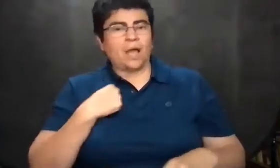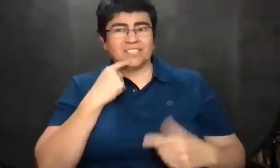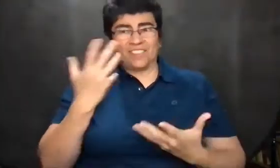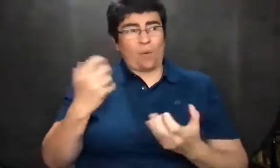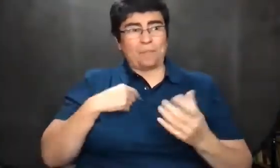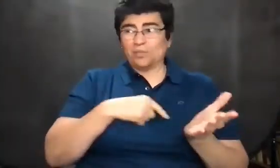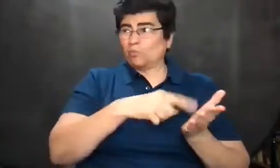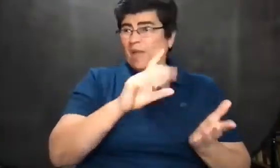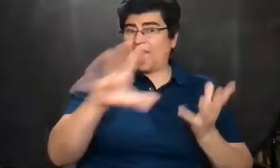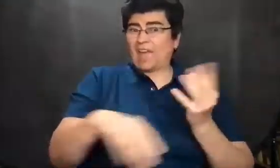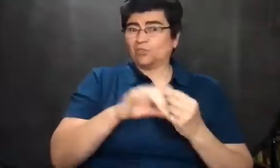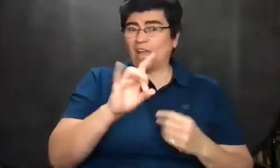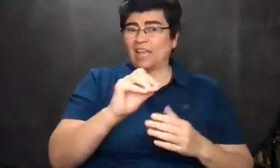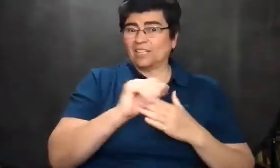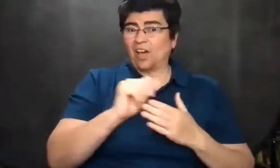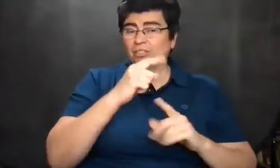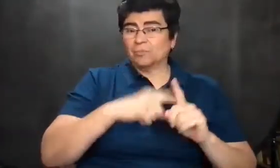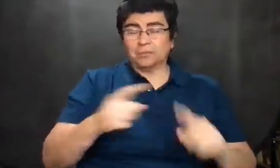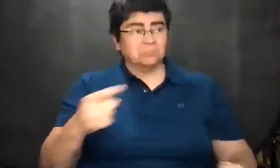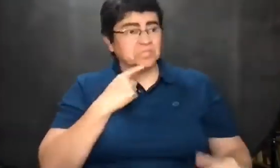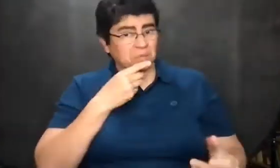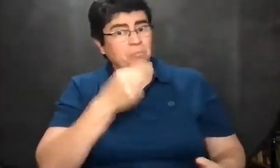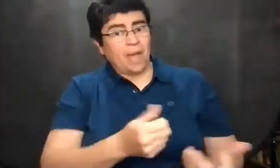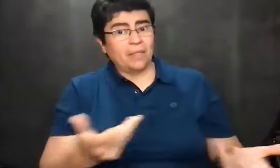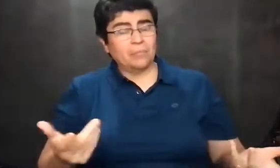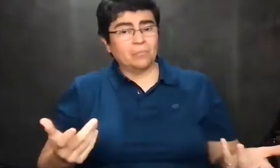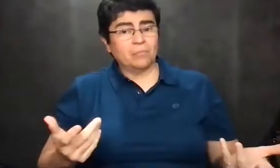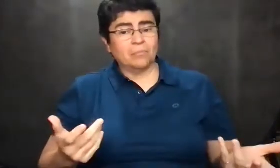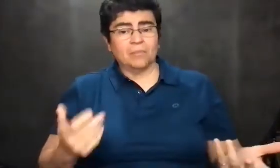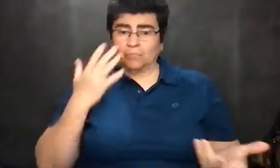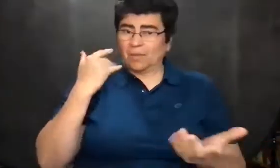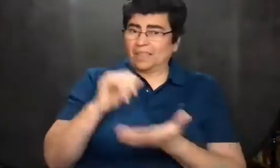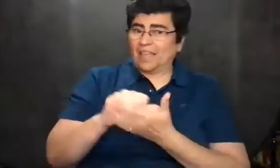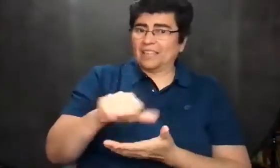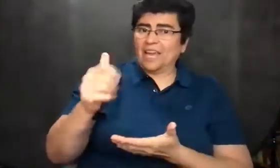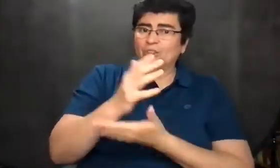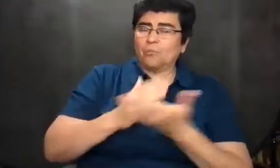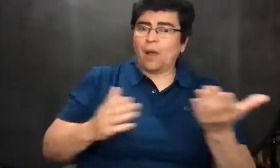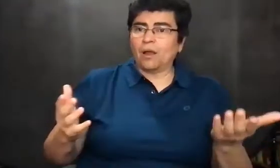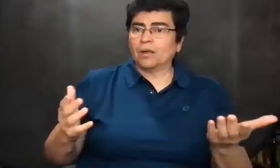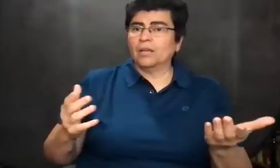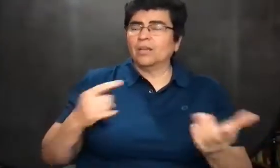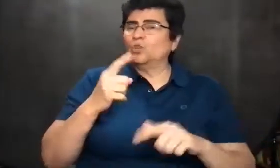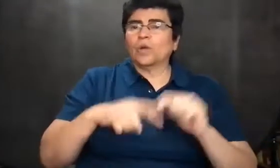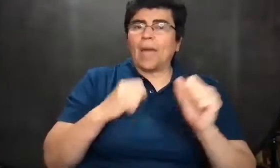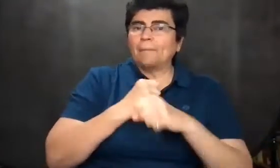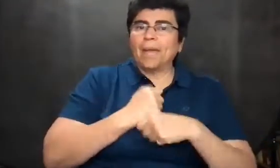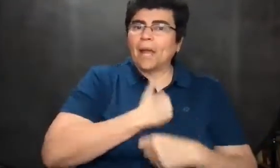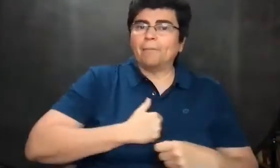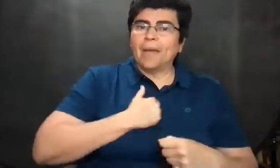a month. What do I do now? And she said, pay them. Because that's the other part of it. You can't make an amends to somebody and then not follow